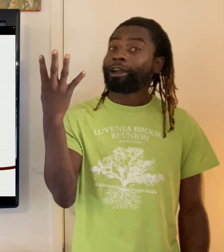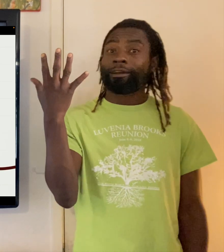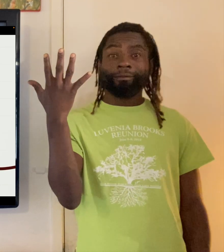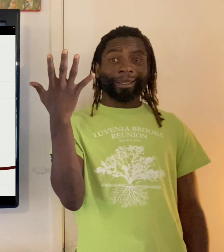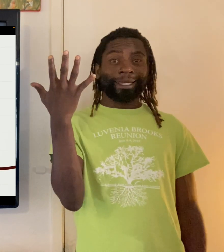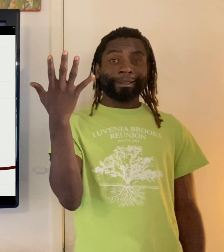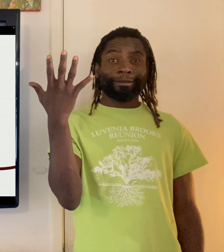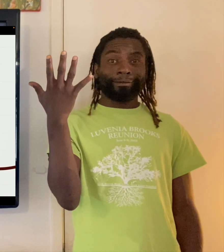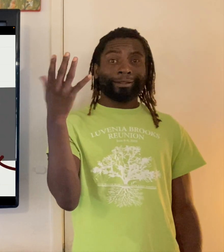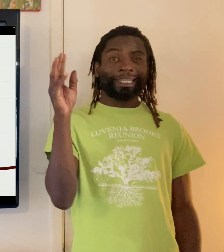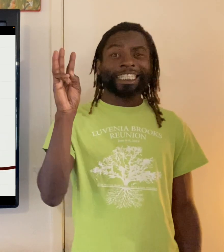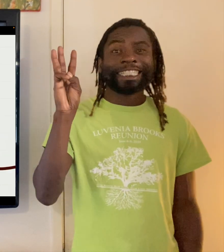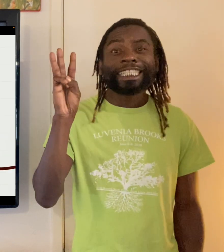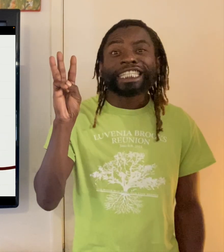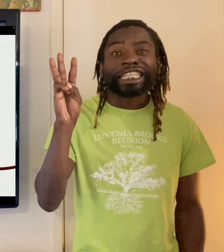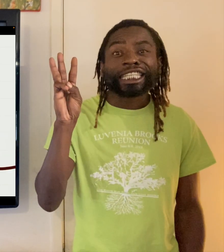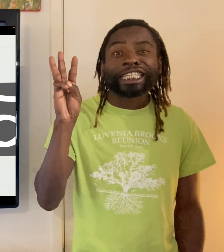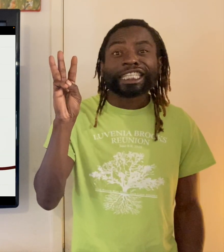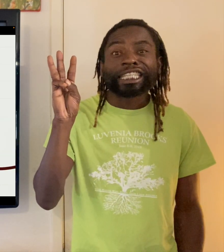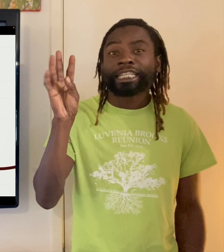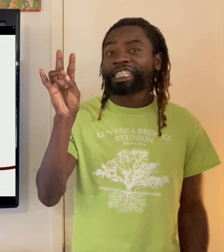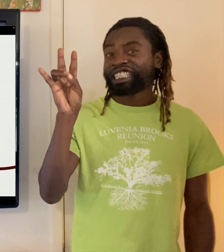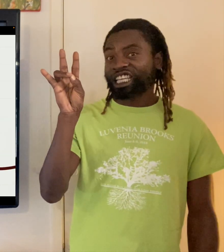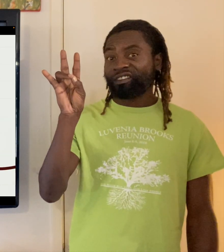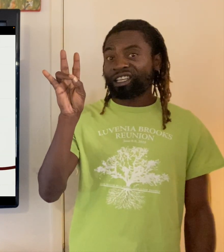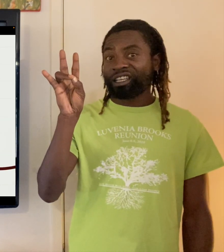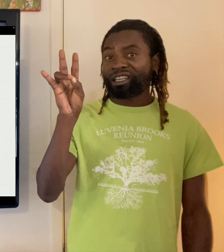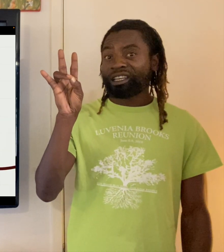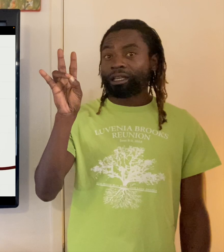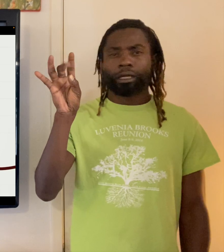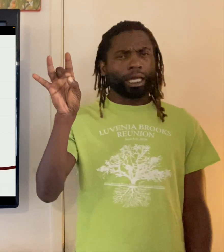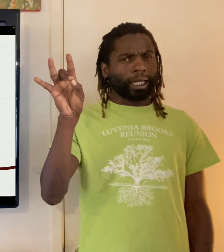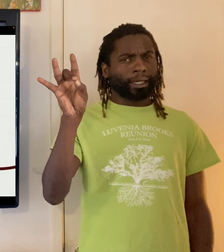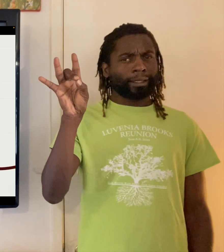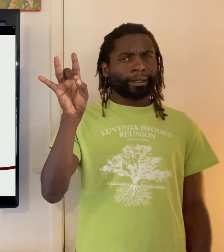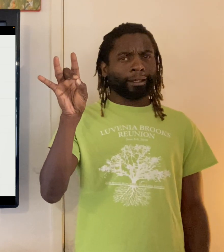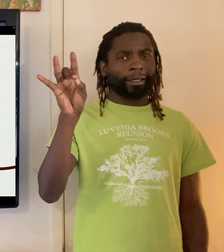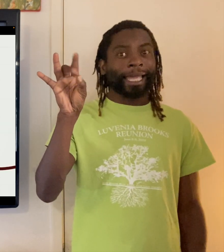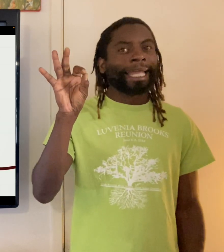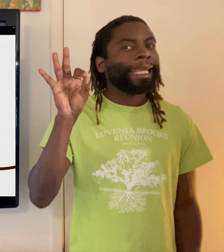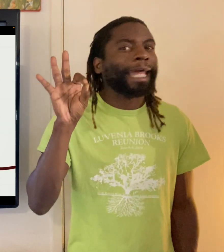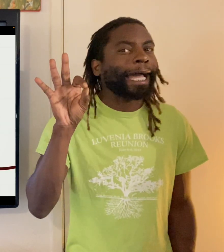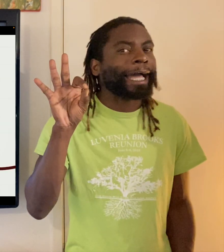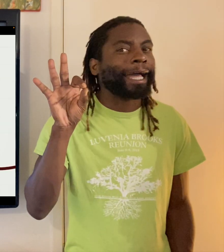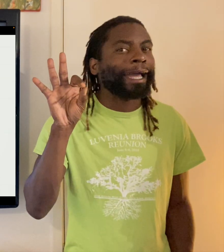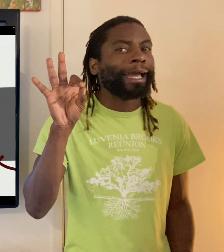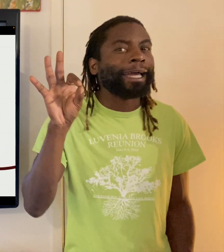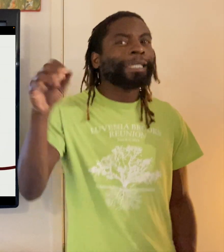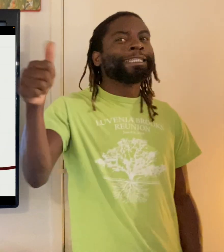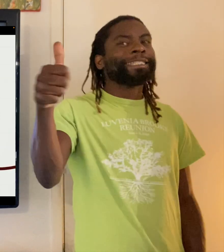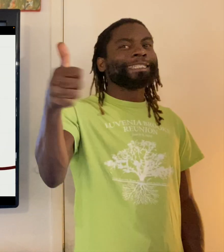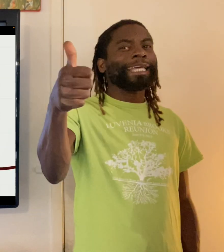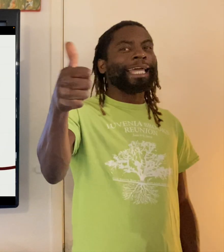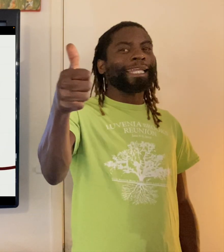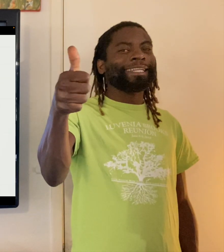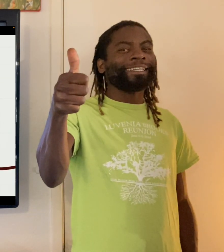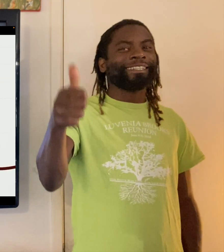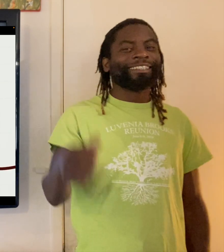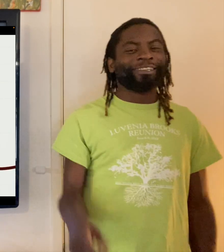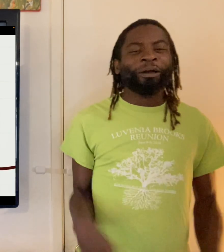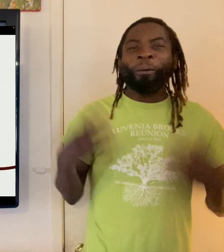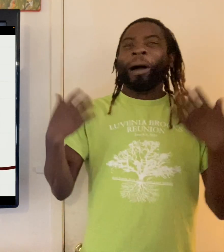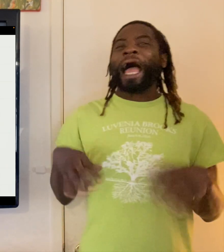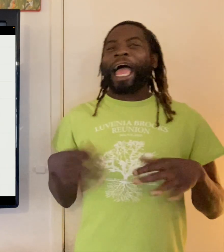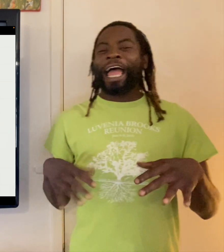4, 5, 6, 7, 8, 9,